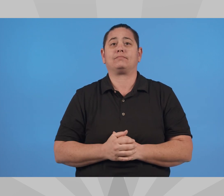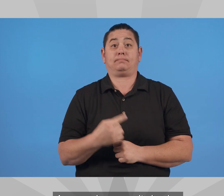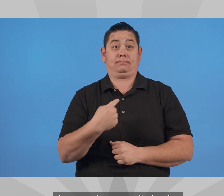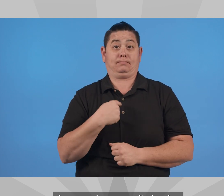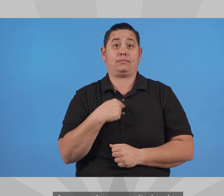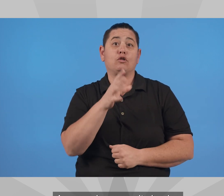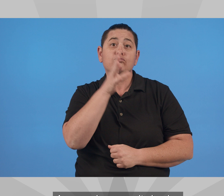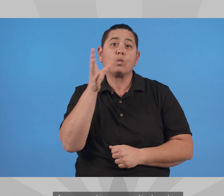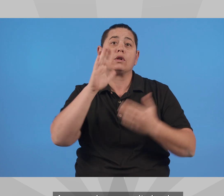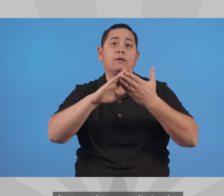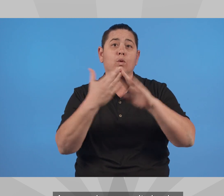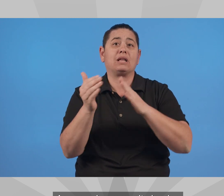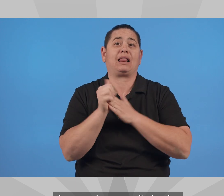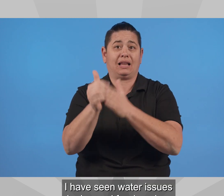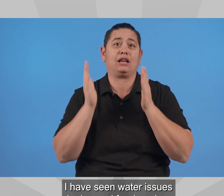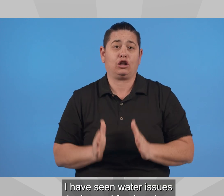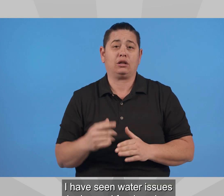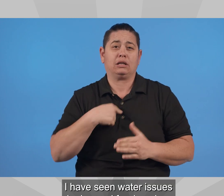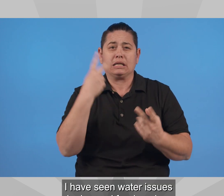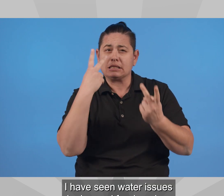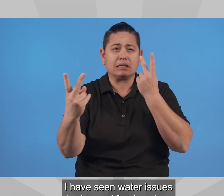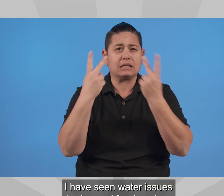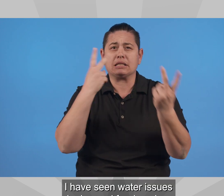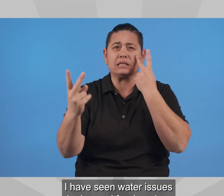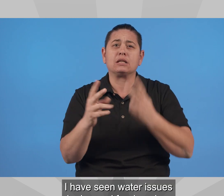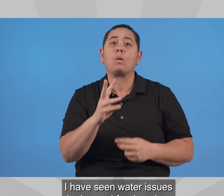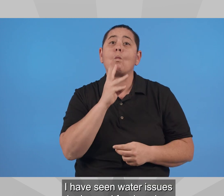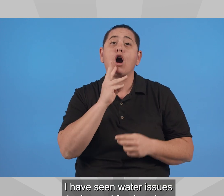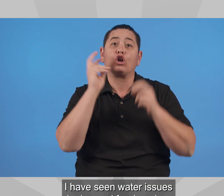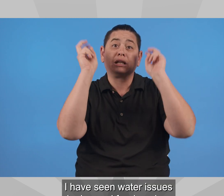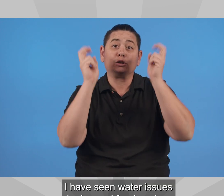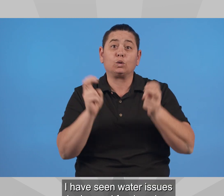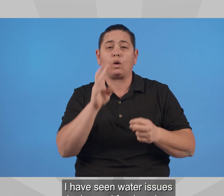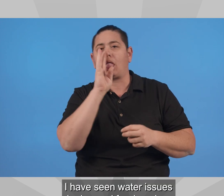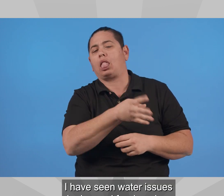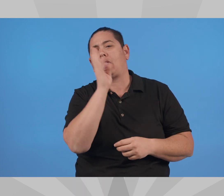As a rural community leader, I have seen water issues be ignored for decades.